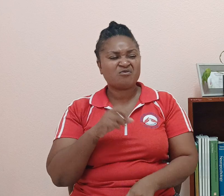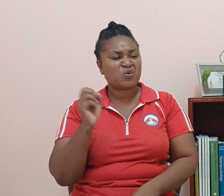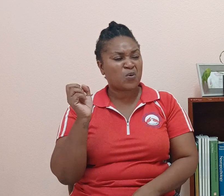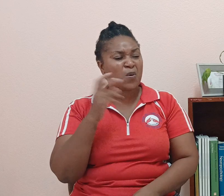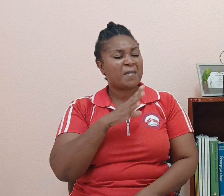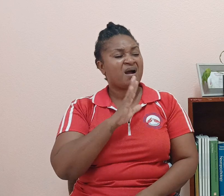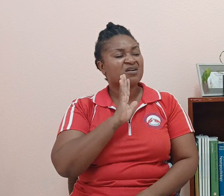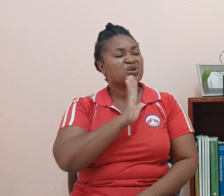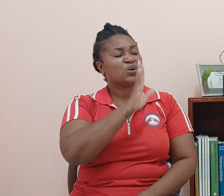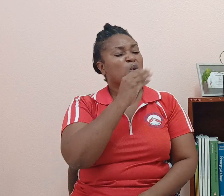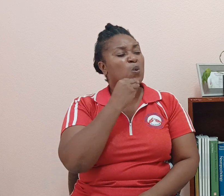homes.